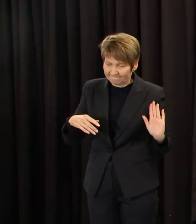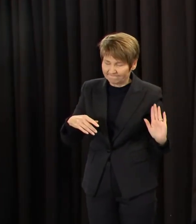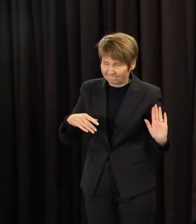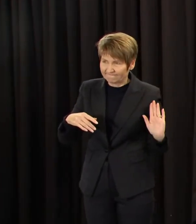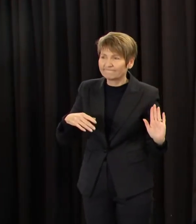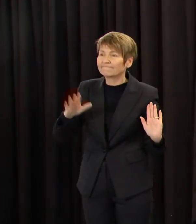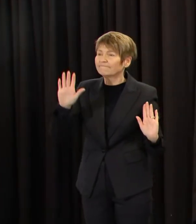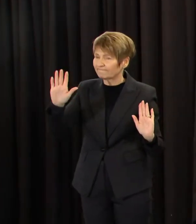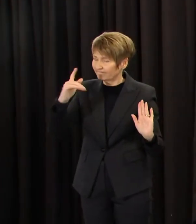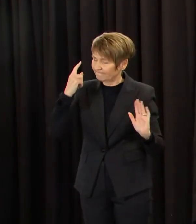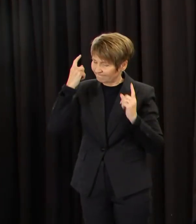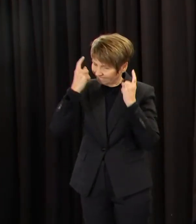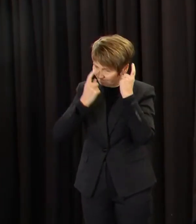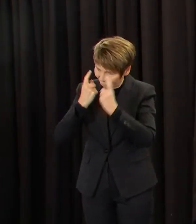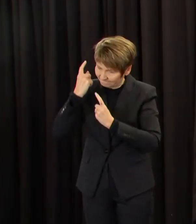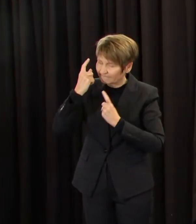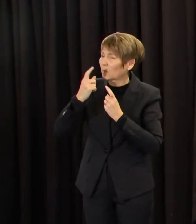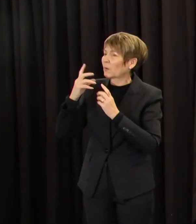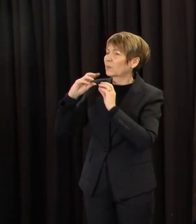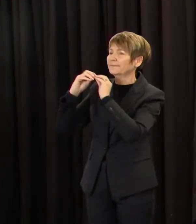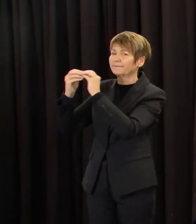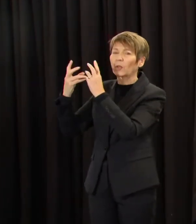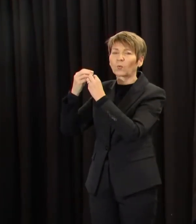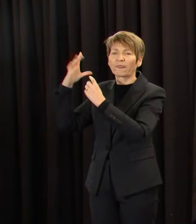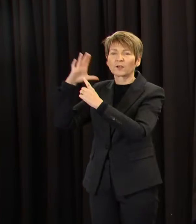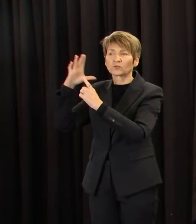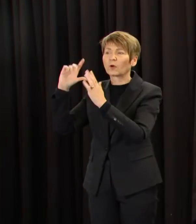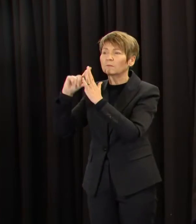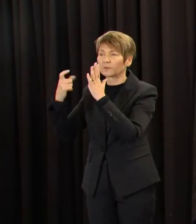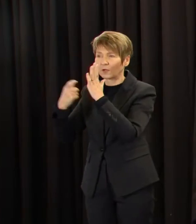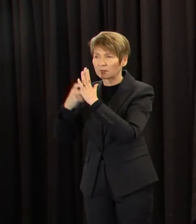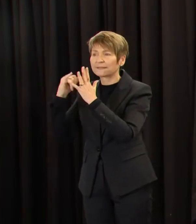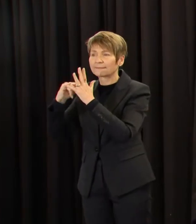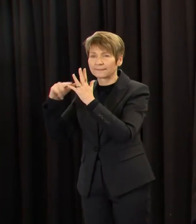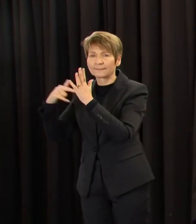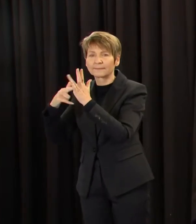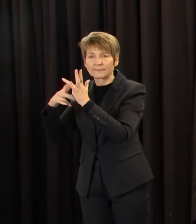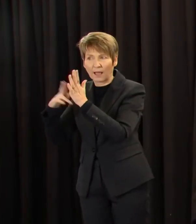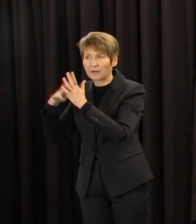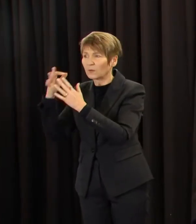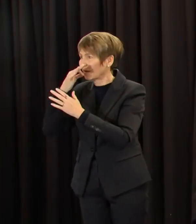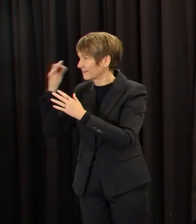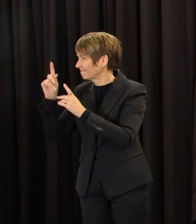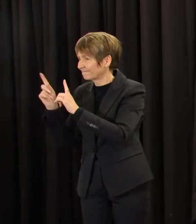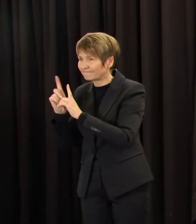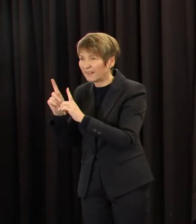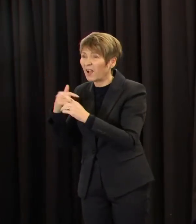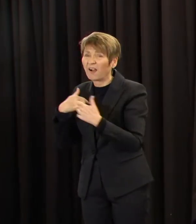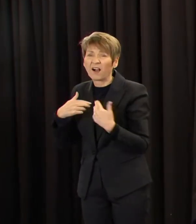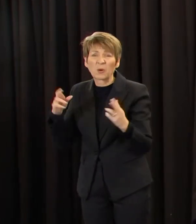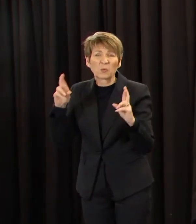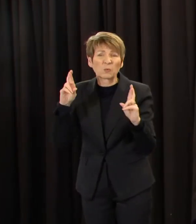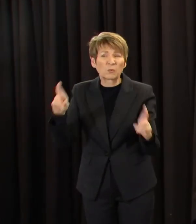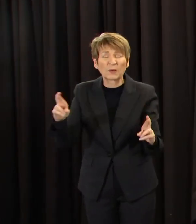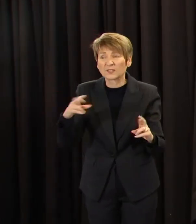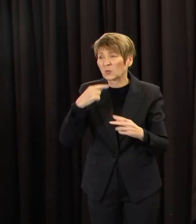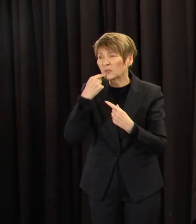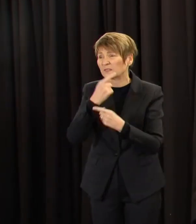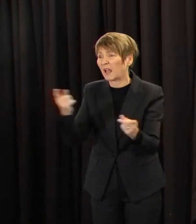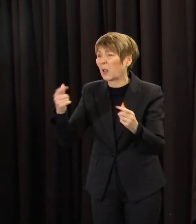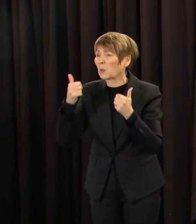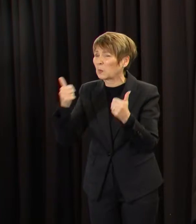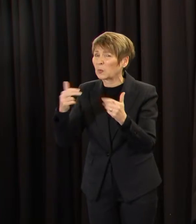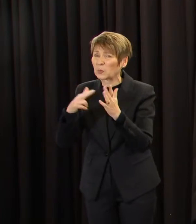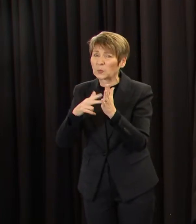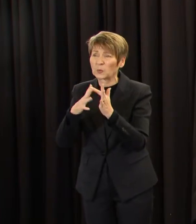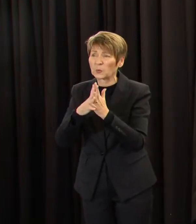regional Victoria or across the whole state, then of course we will follow that advice. I wish these numbers were lower. I wish I had a warehouse full of vaccines, because it wouldn't be full